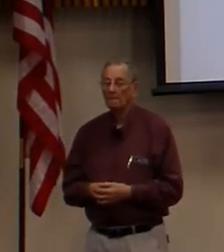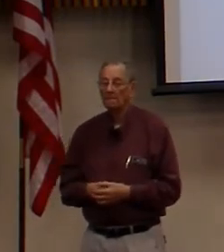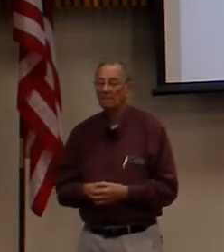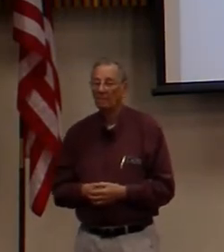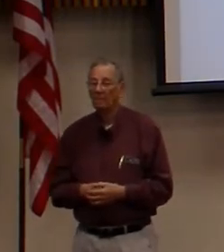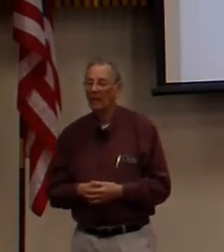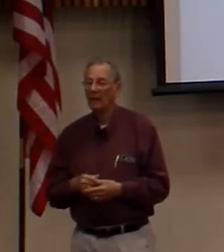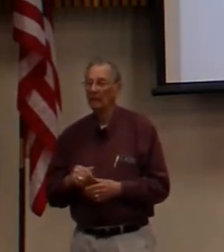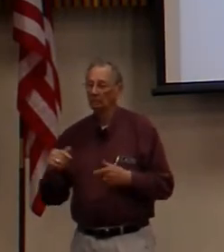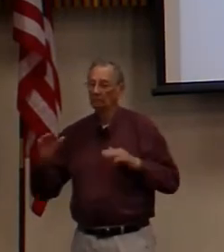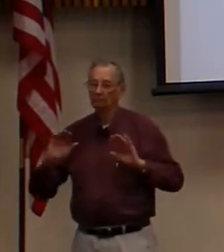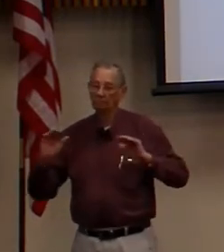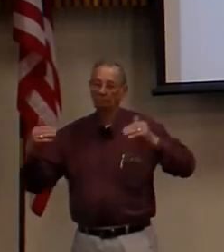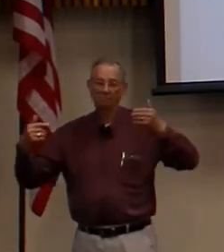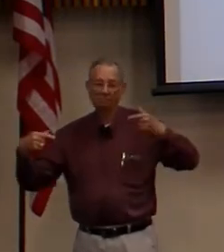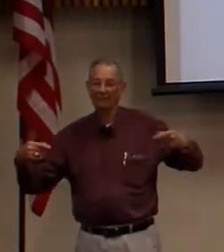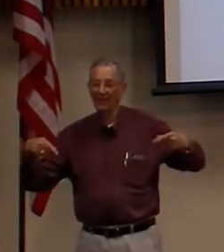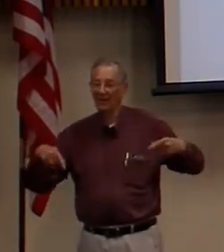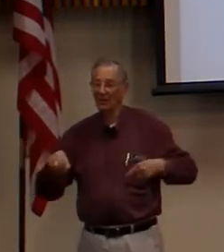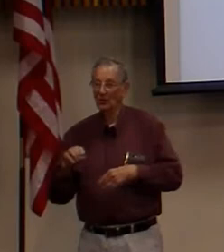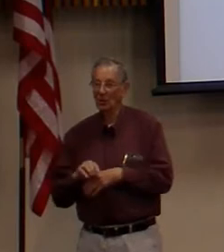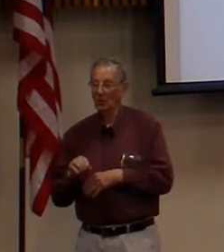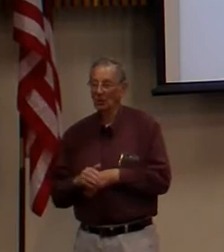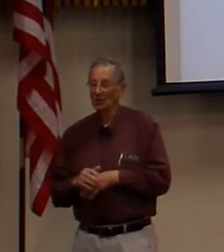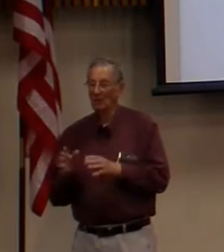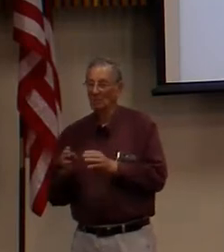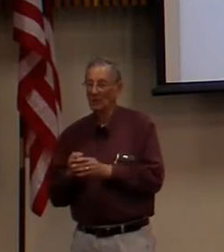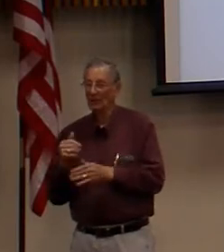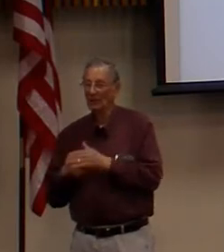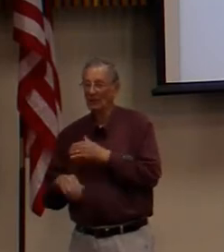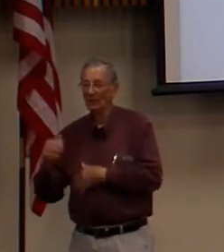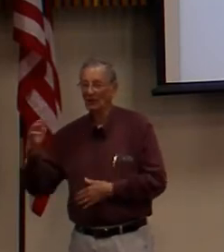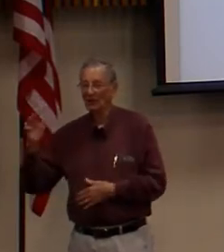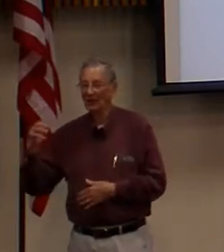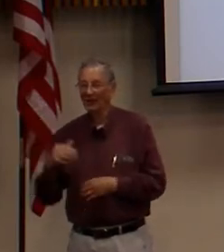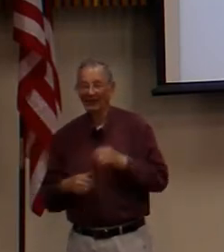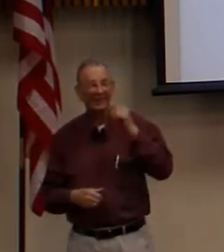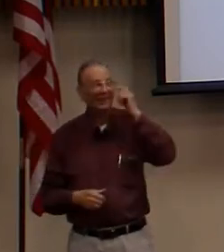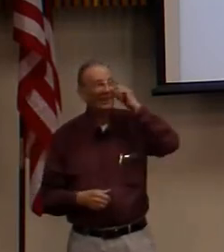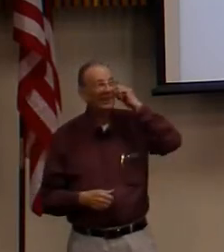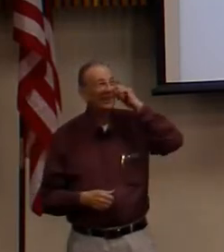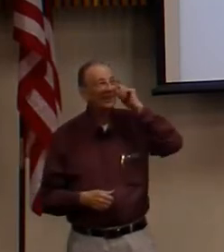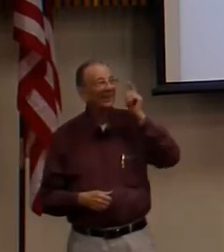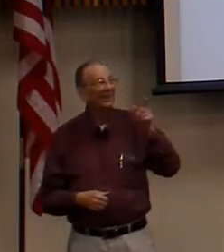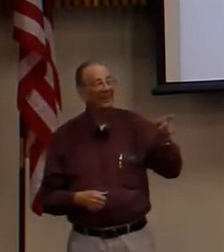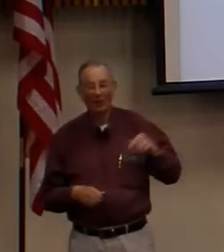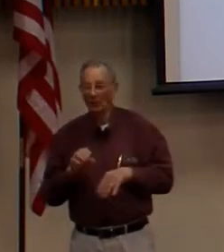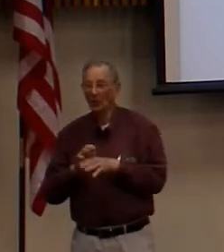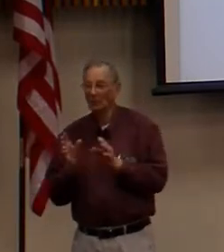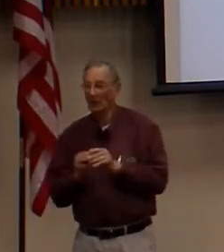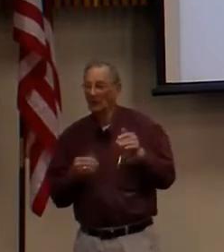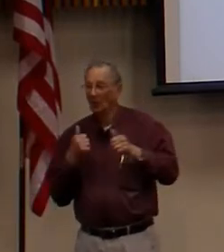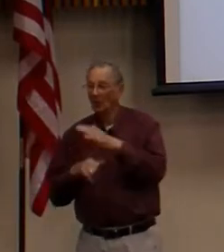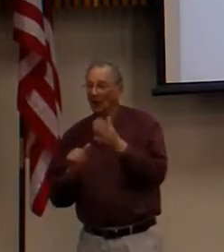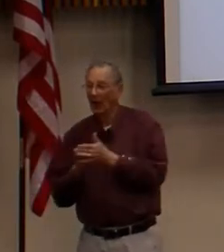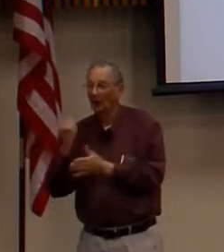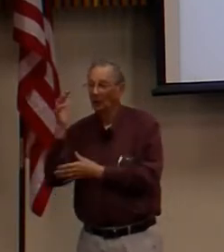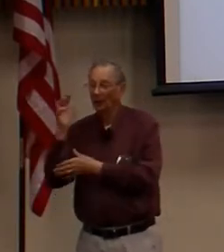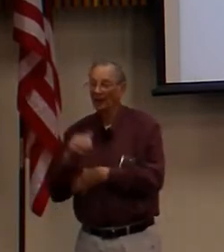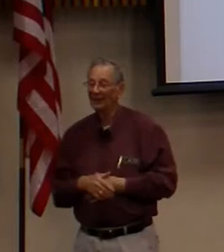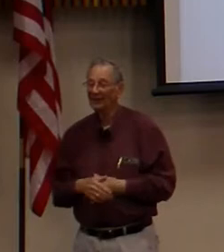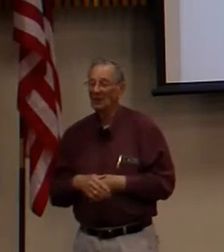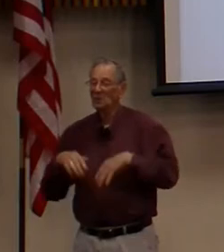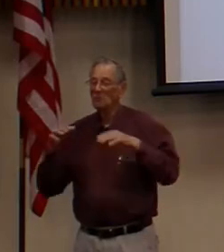In contrast to this congregation that meets under the tree, this is where the church meets. And